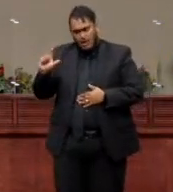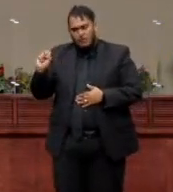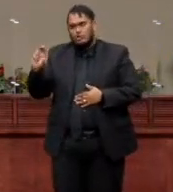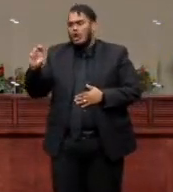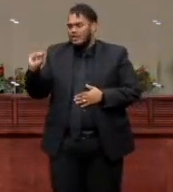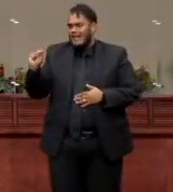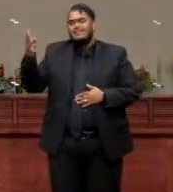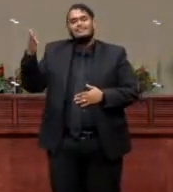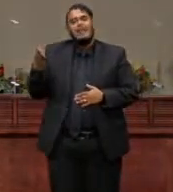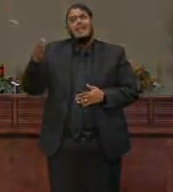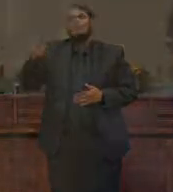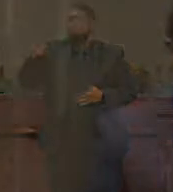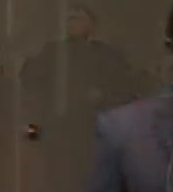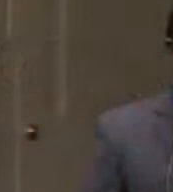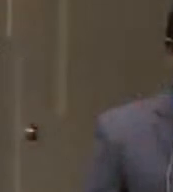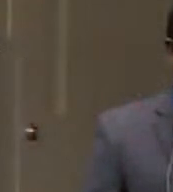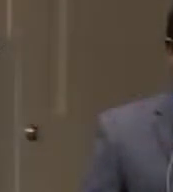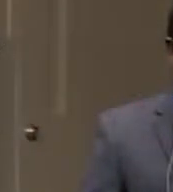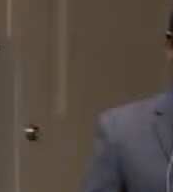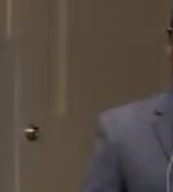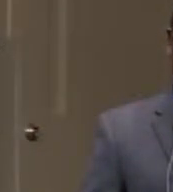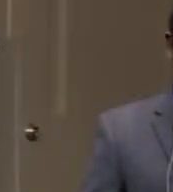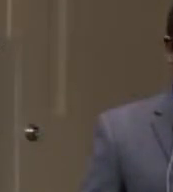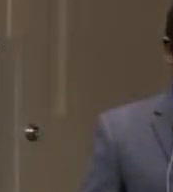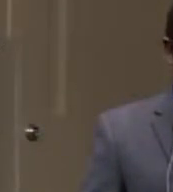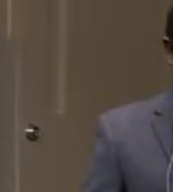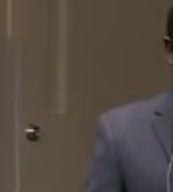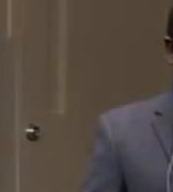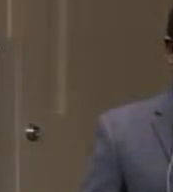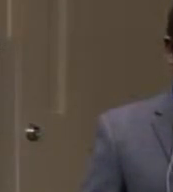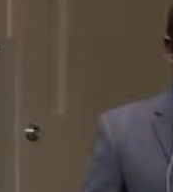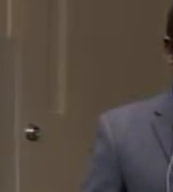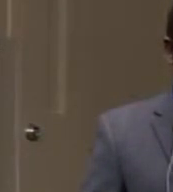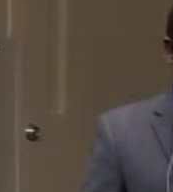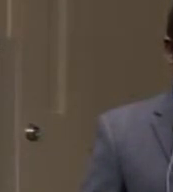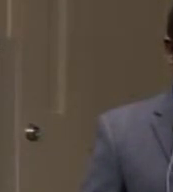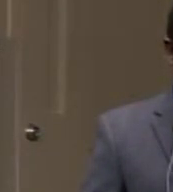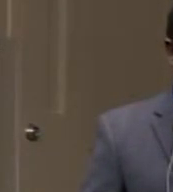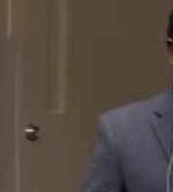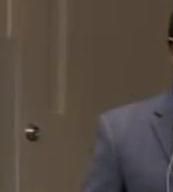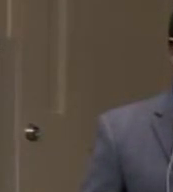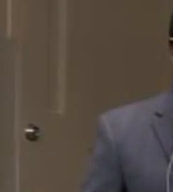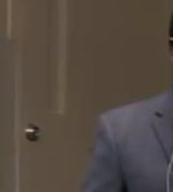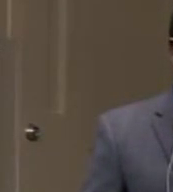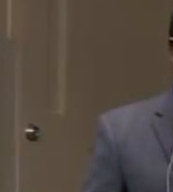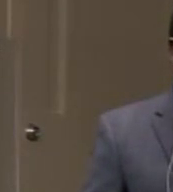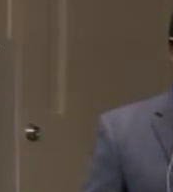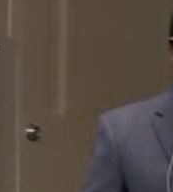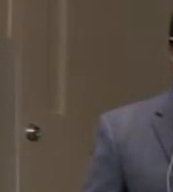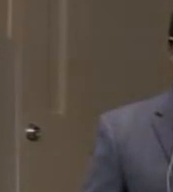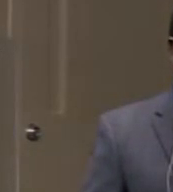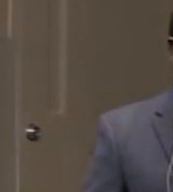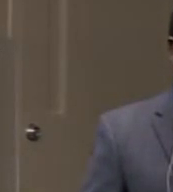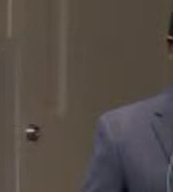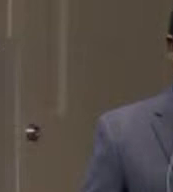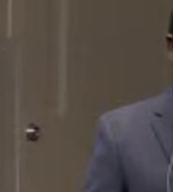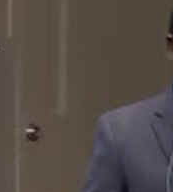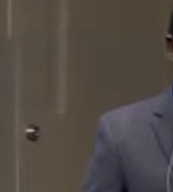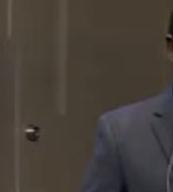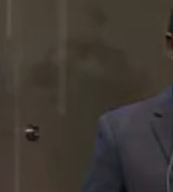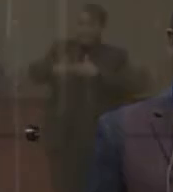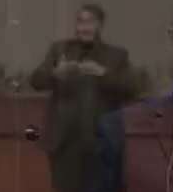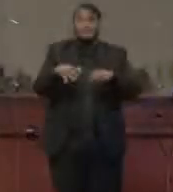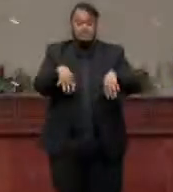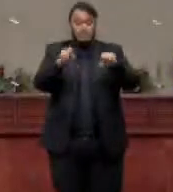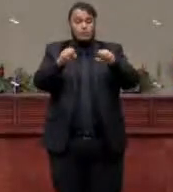ocfl.net/rental assistance. And a quick reminder, the next Orange County redistricting meeting will take place next